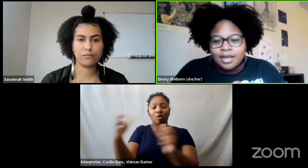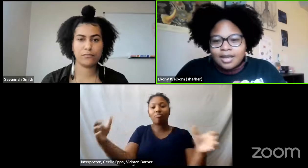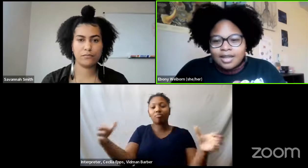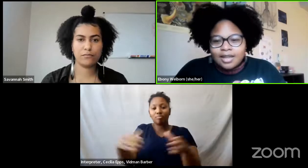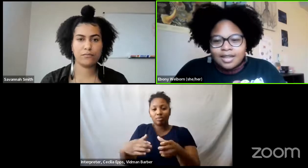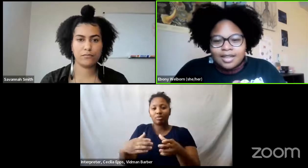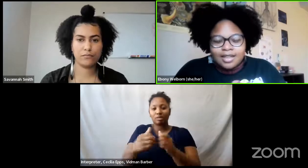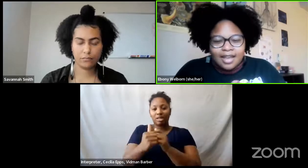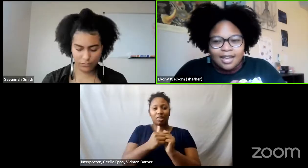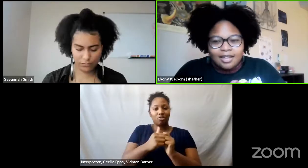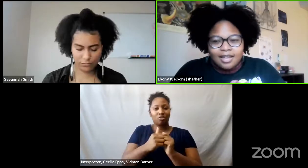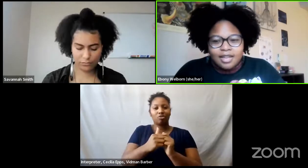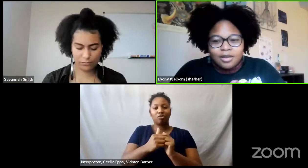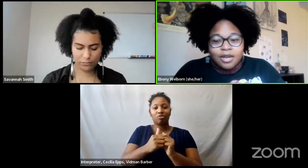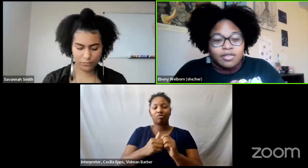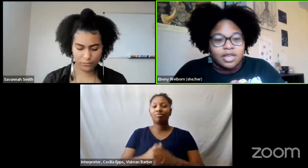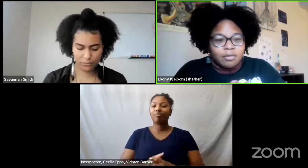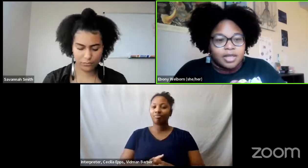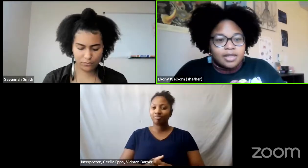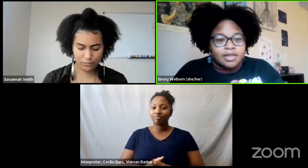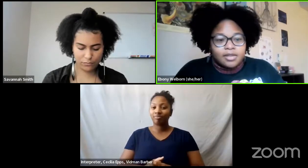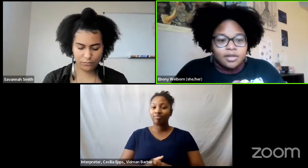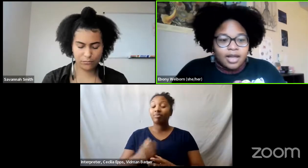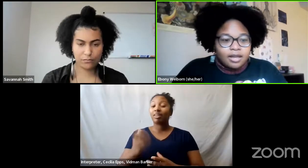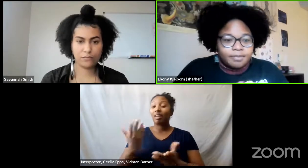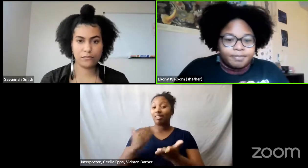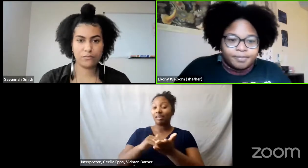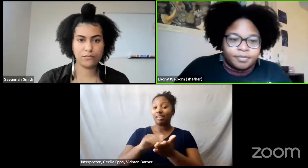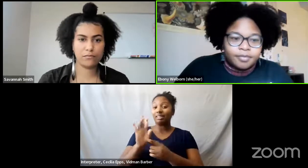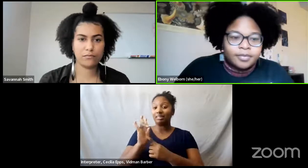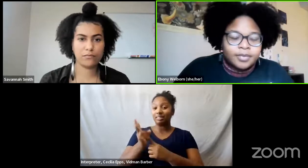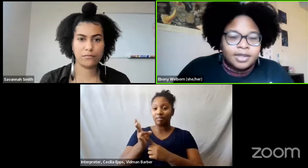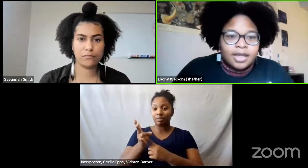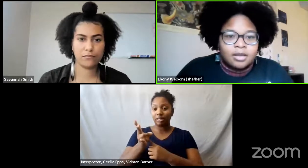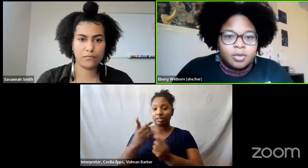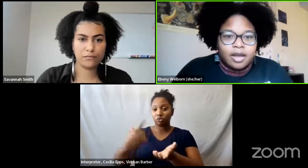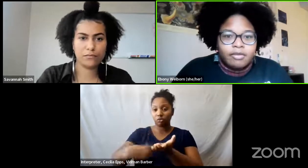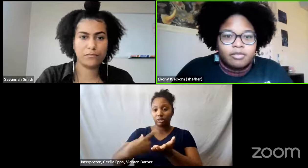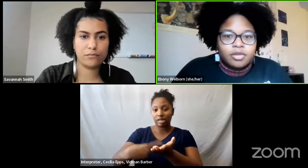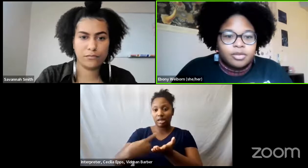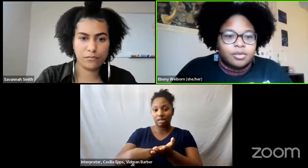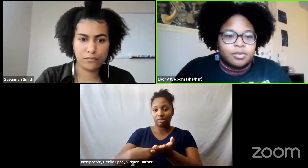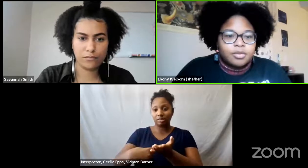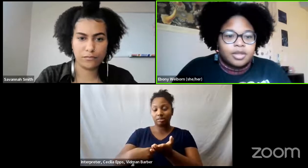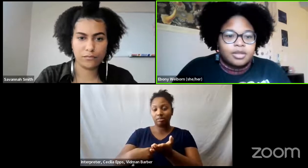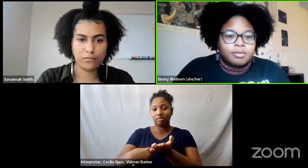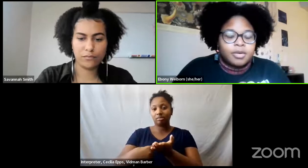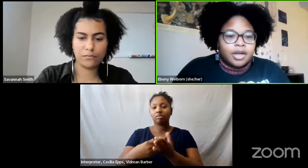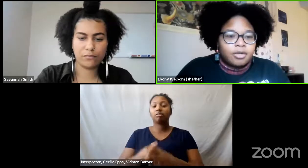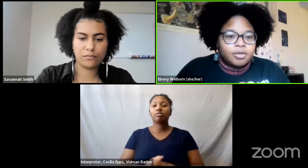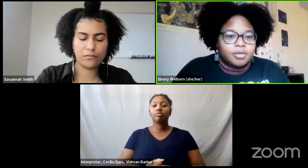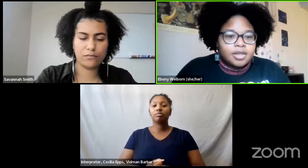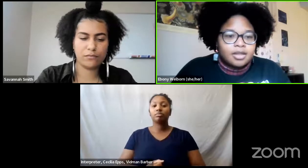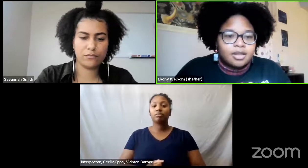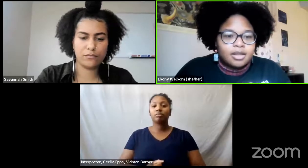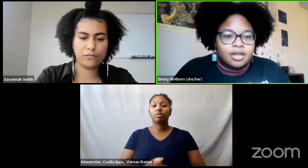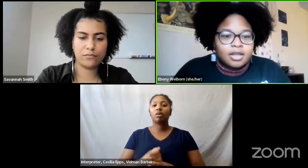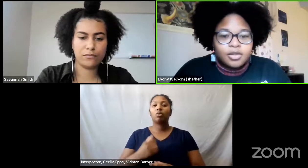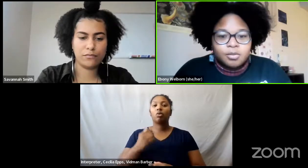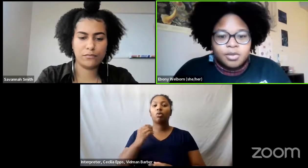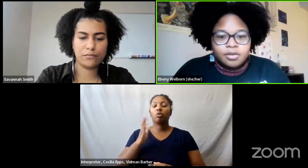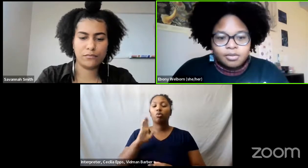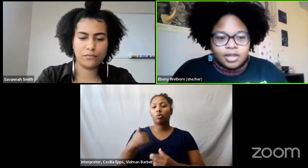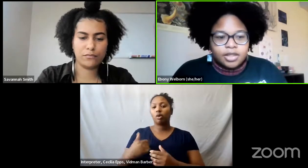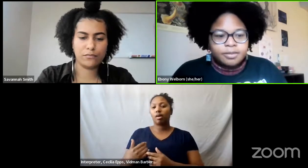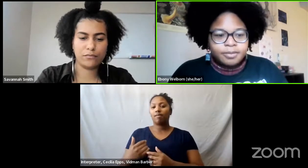so, yeah, you'll have 7 minutes to do that, and we'll have 2 breakout groups in